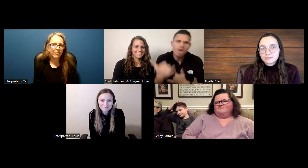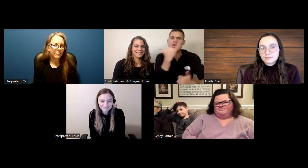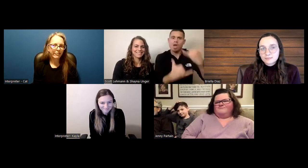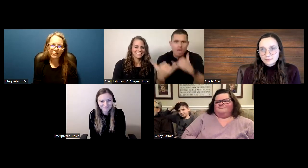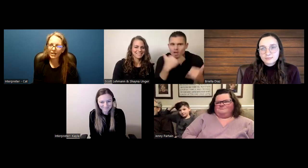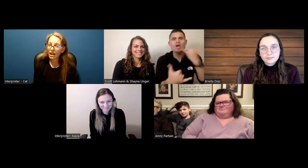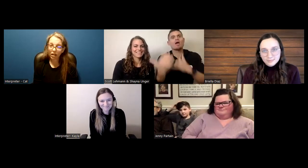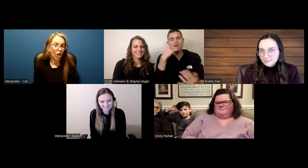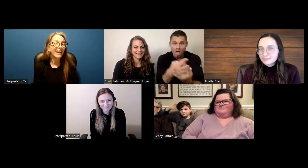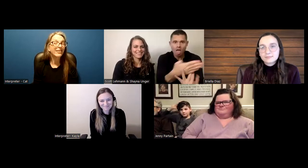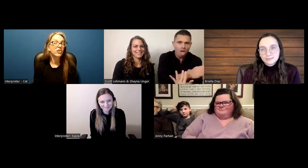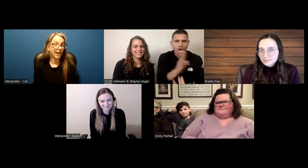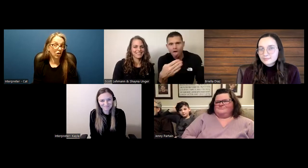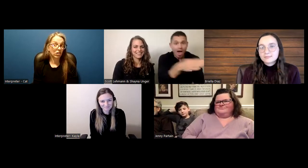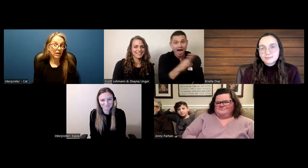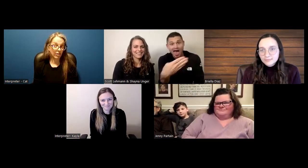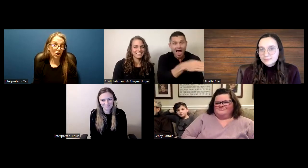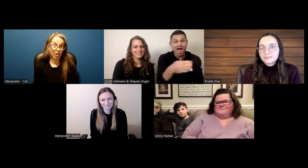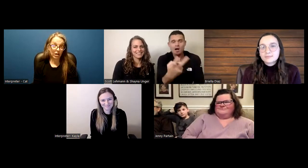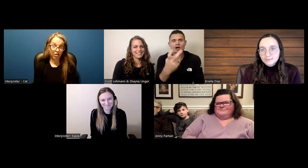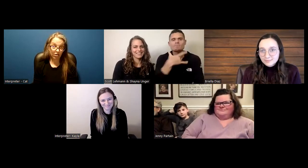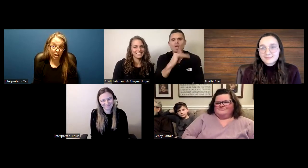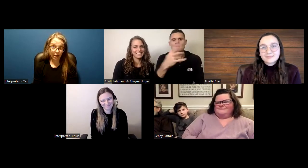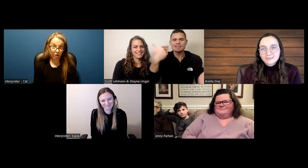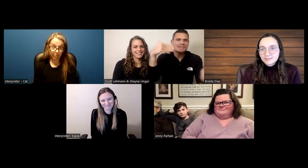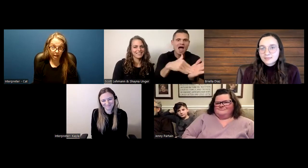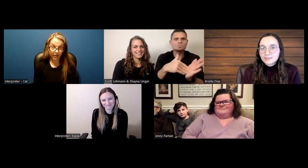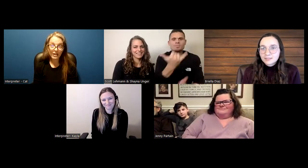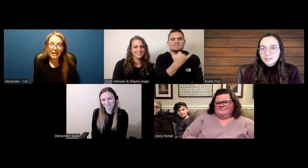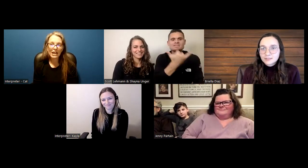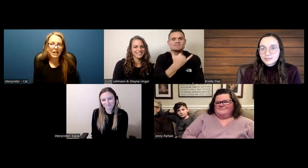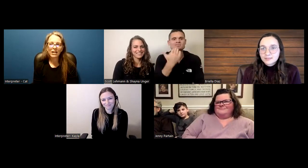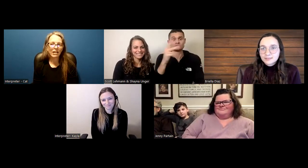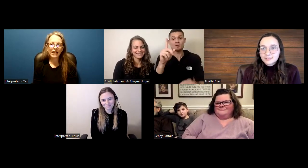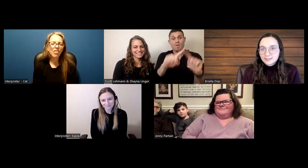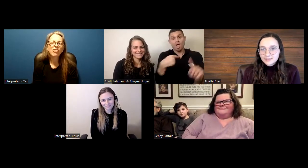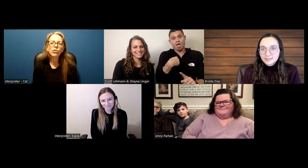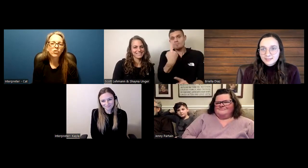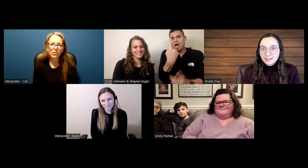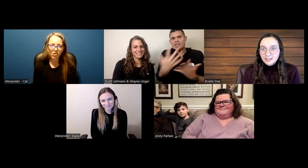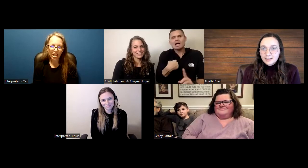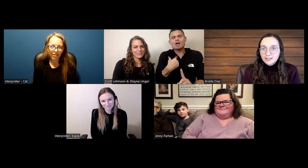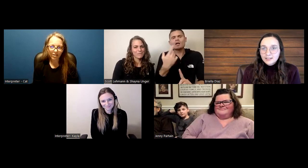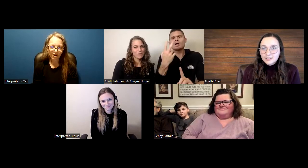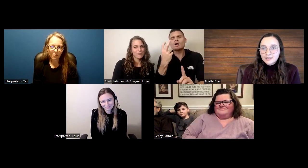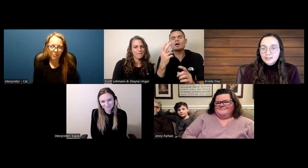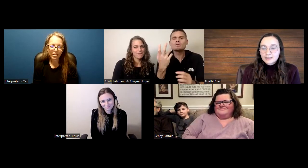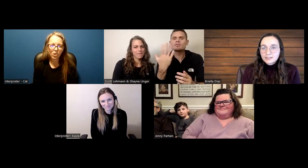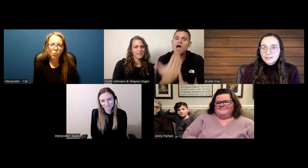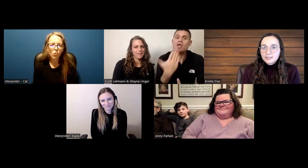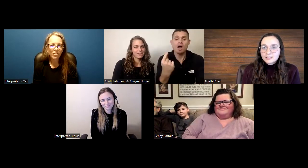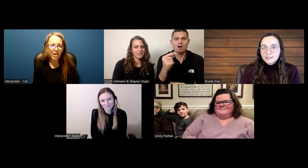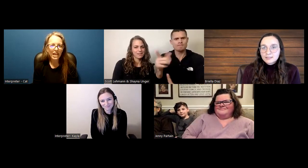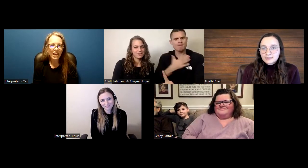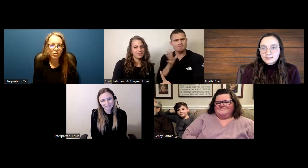error, lots of error in the trial and error, I will admit. Like 1,000 mistakes. But